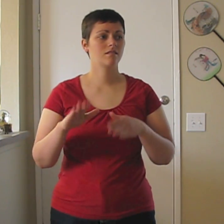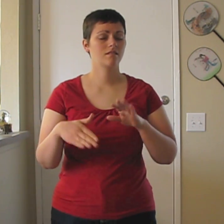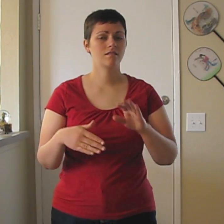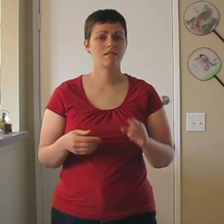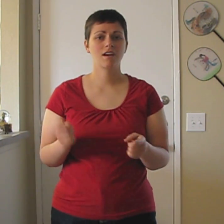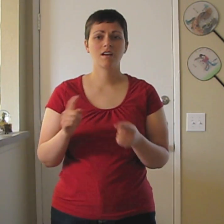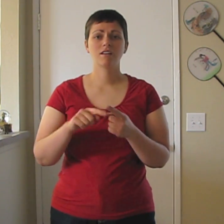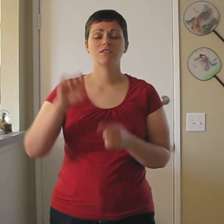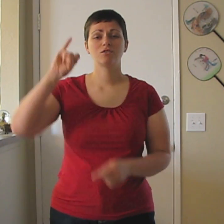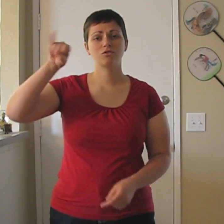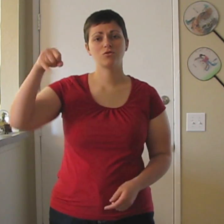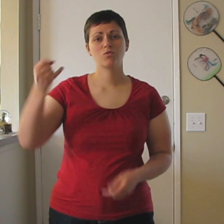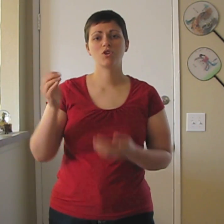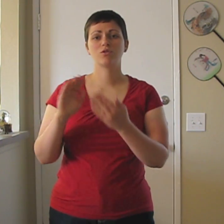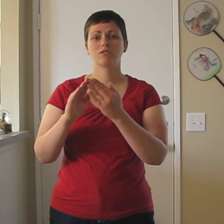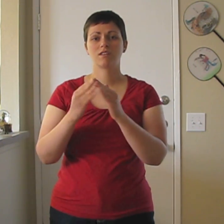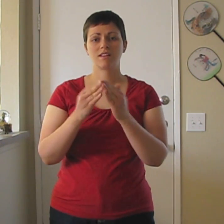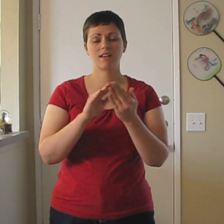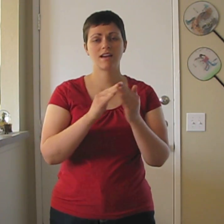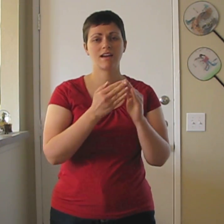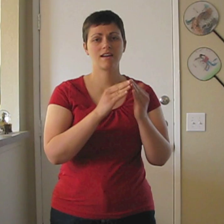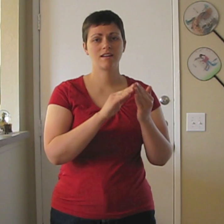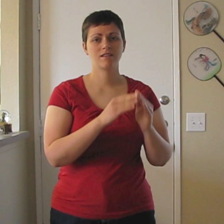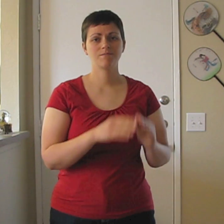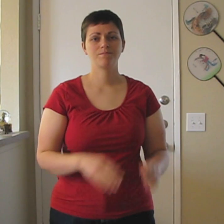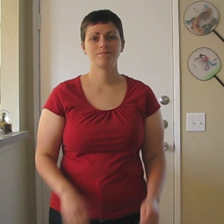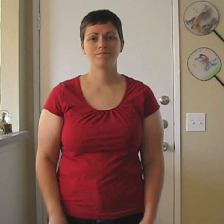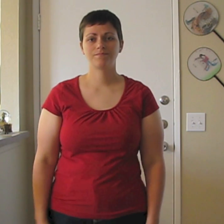walking on the road to